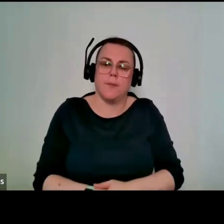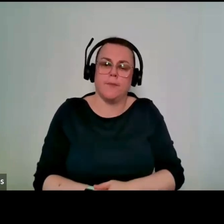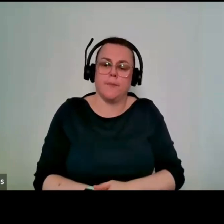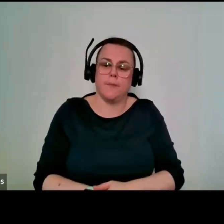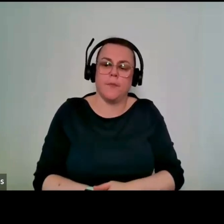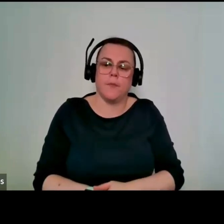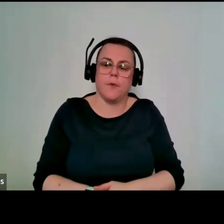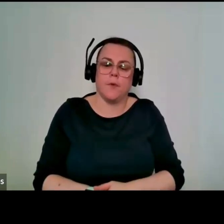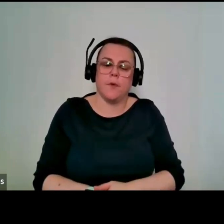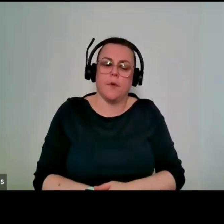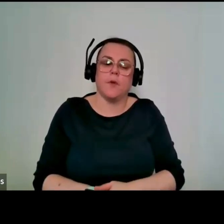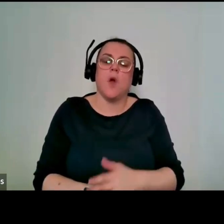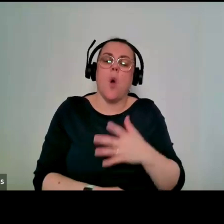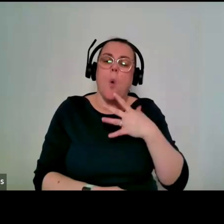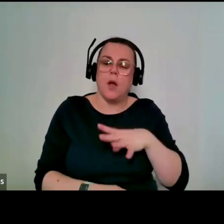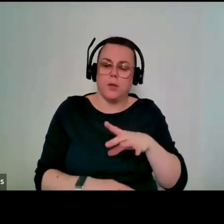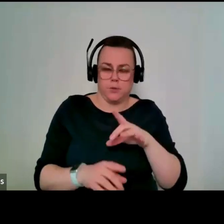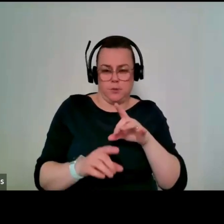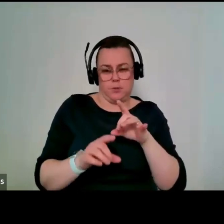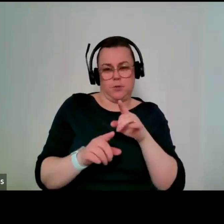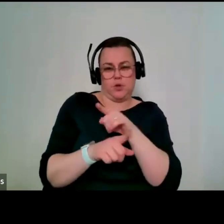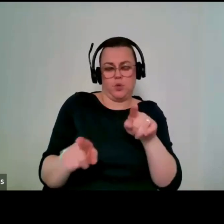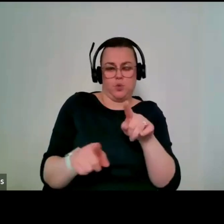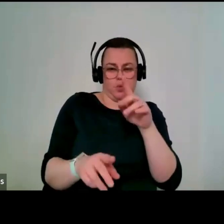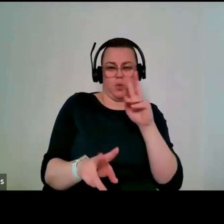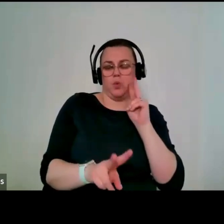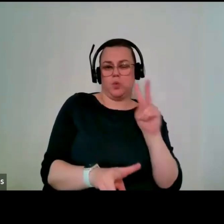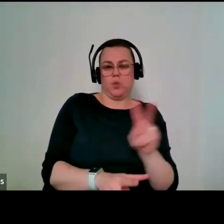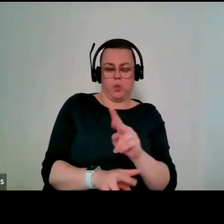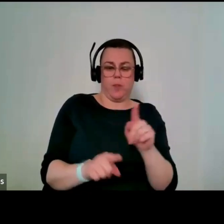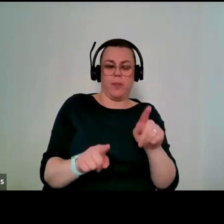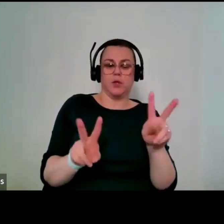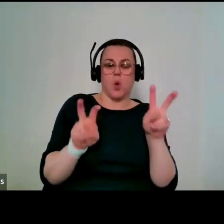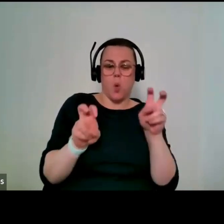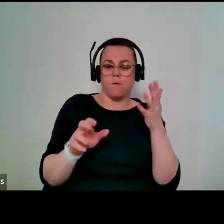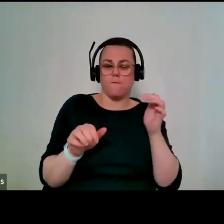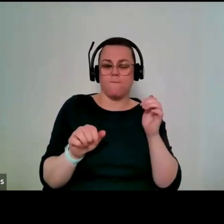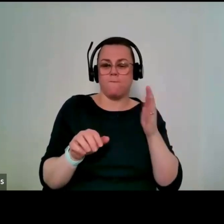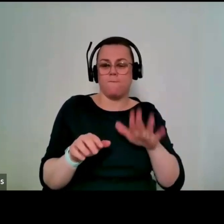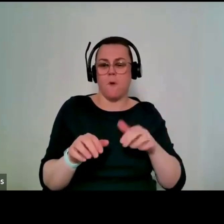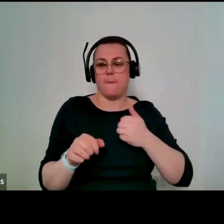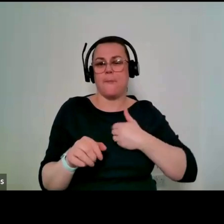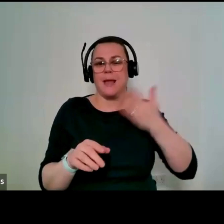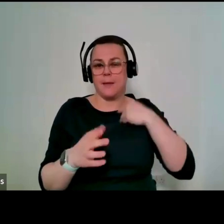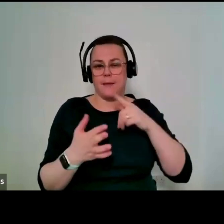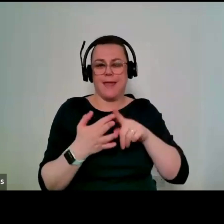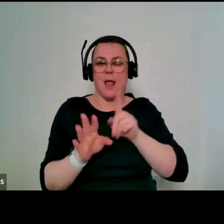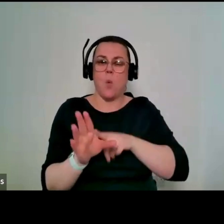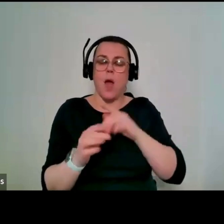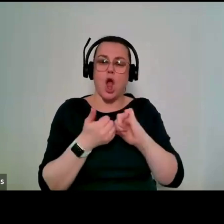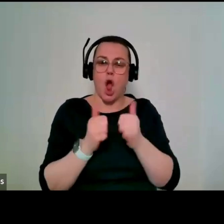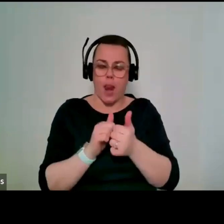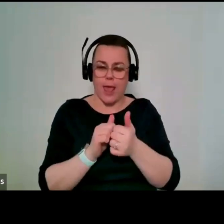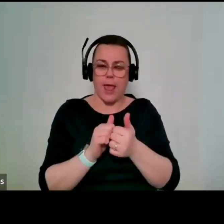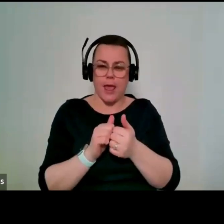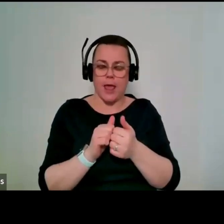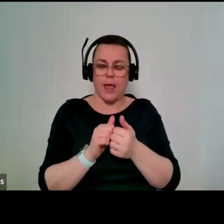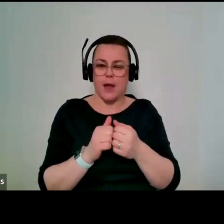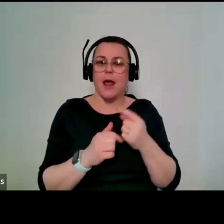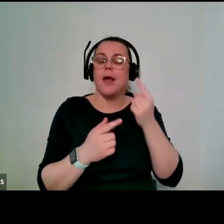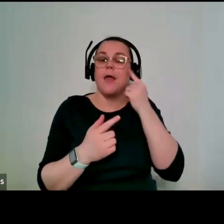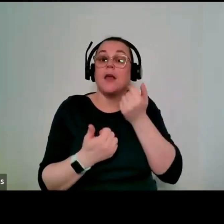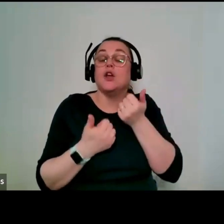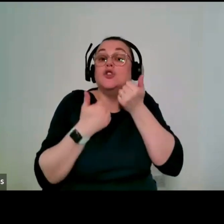leave you with one final thing. This was a quote from one of my former ER colleagues, and I think it's a really